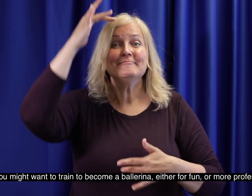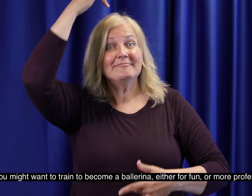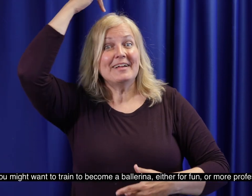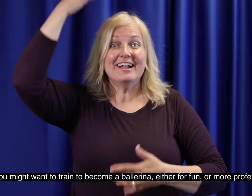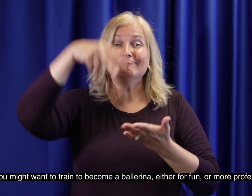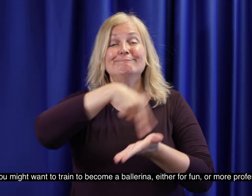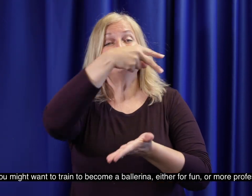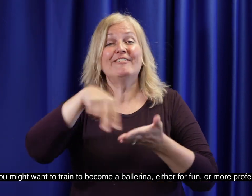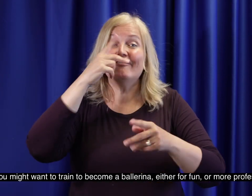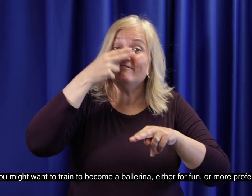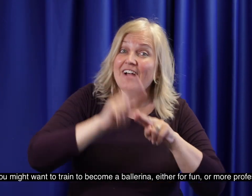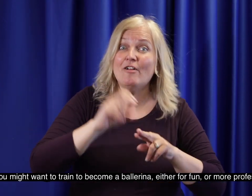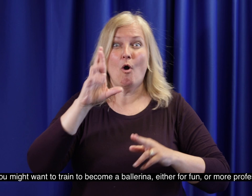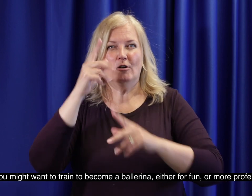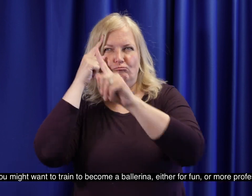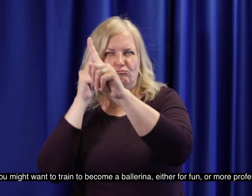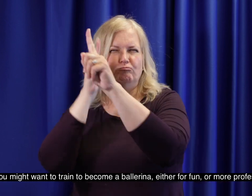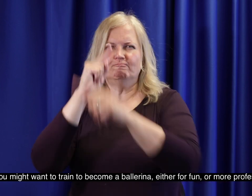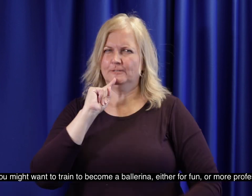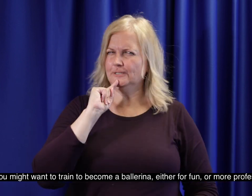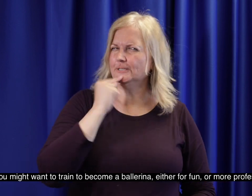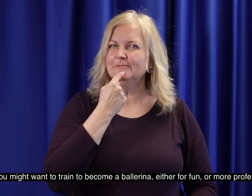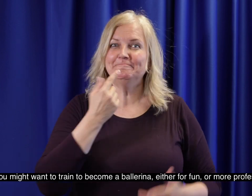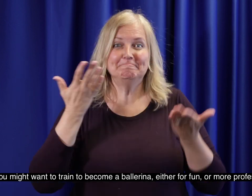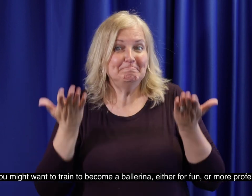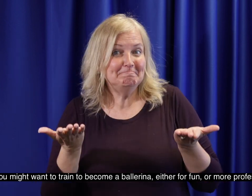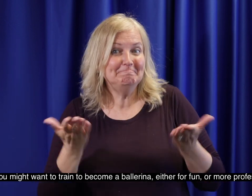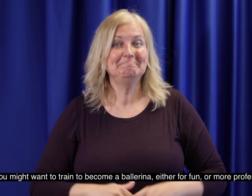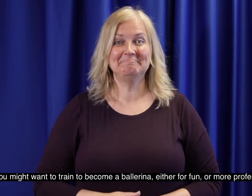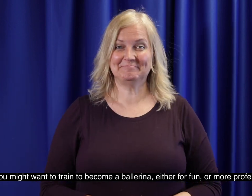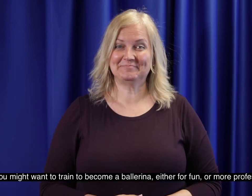You might want to train to become a ballerina in the future, either for fun or more professionally.